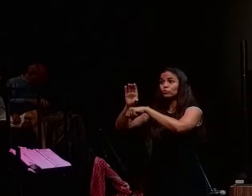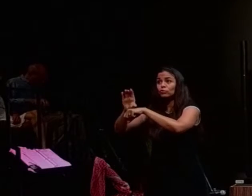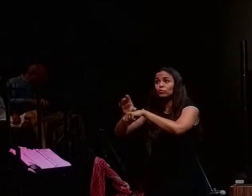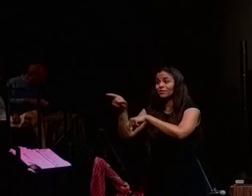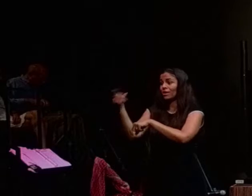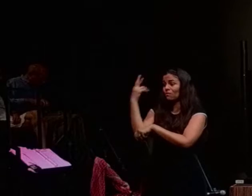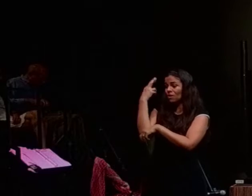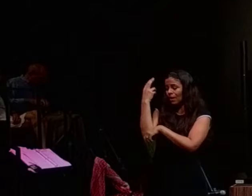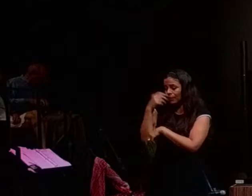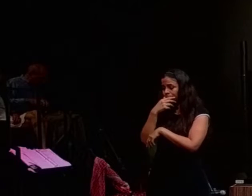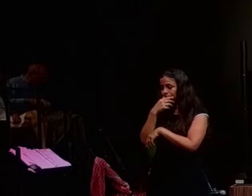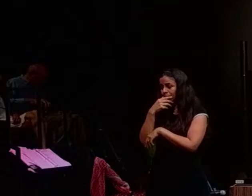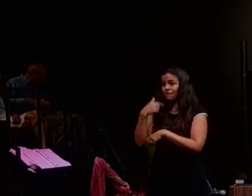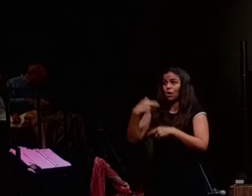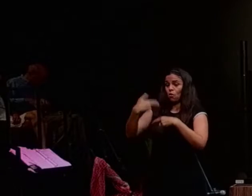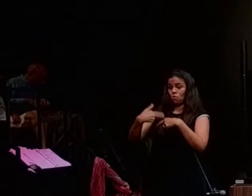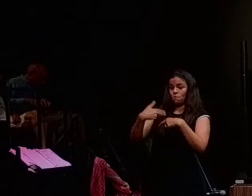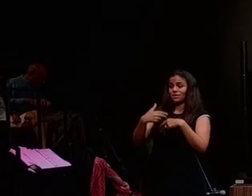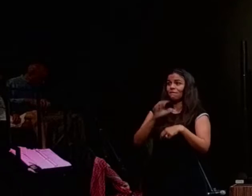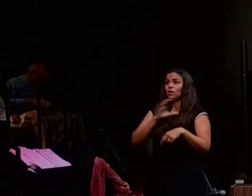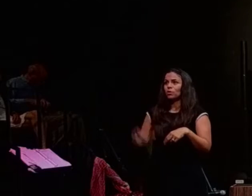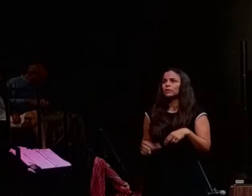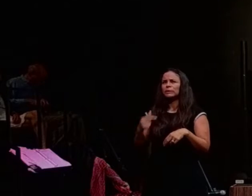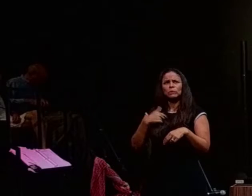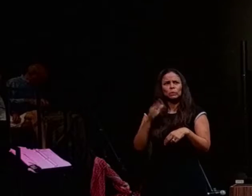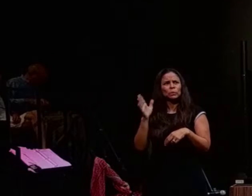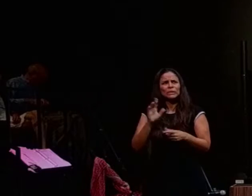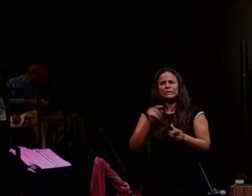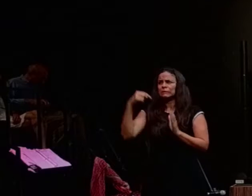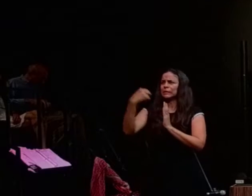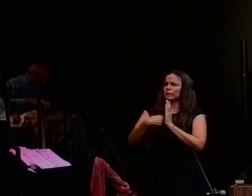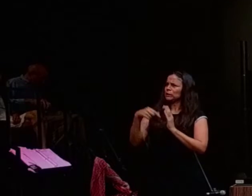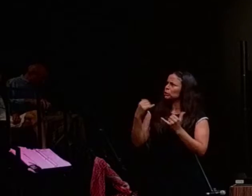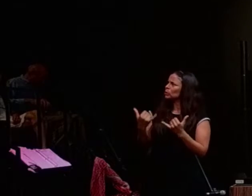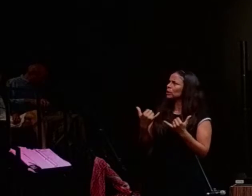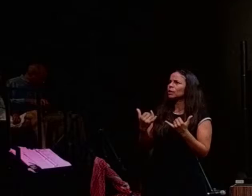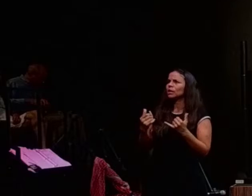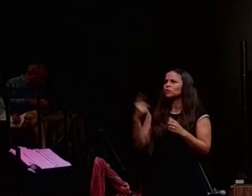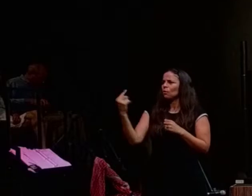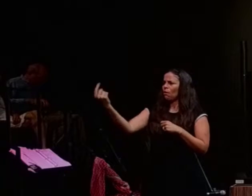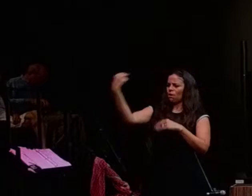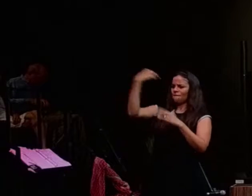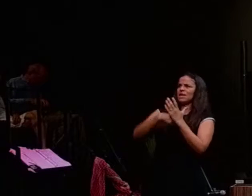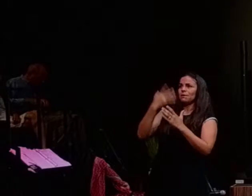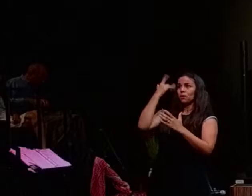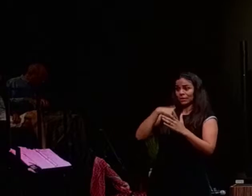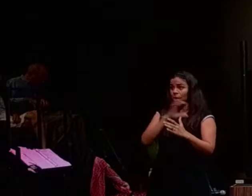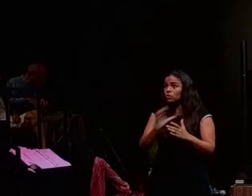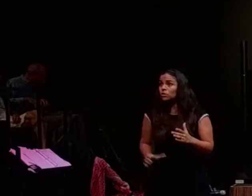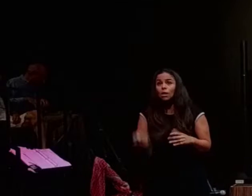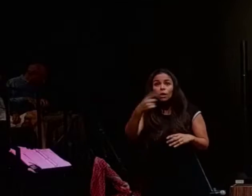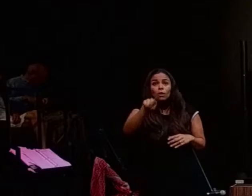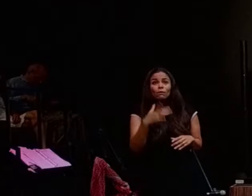they realize that, because I call myself a Christian, I'm gonna die today. I don't know about you, I've never gotten up and been like, because I'm a Christian